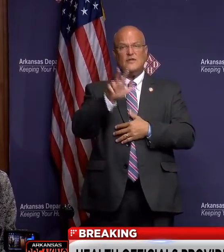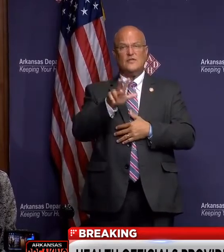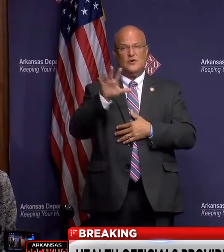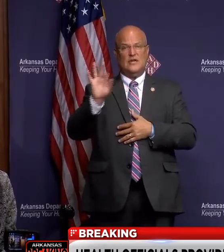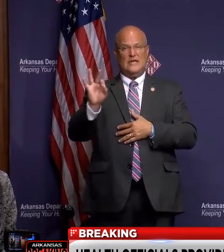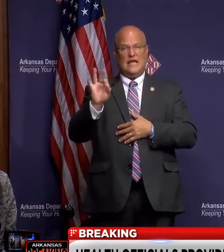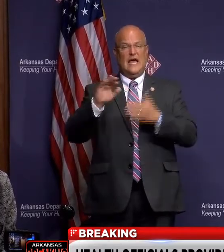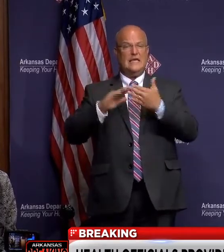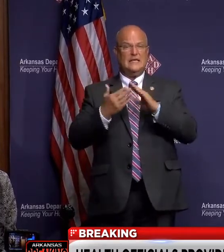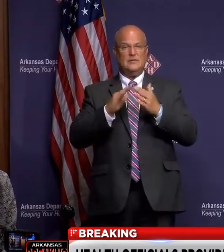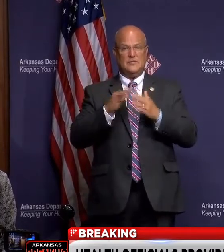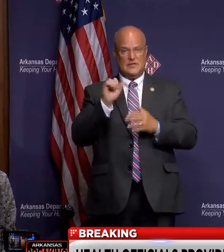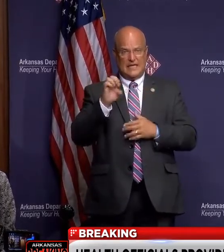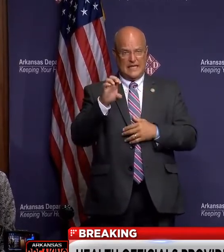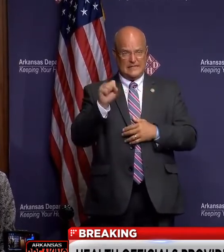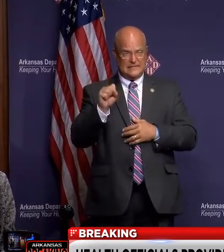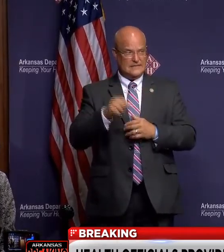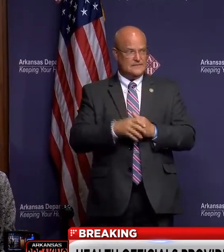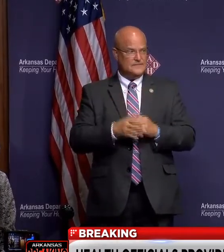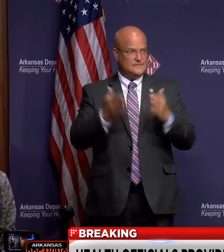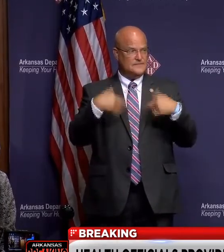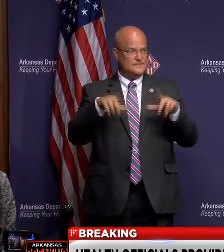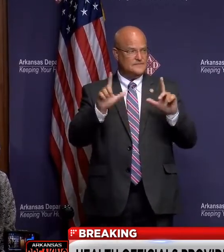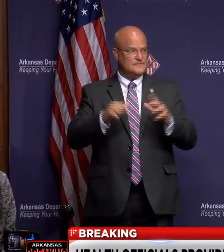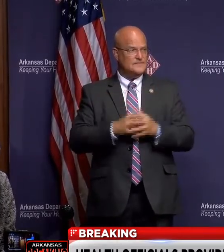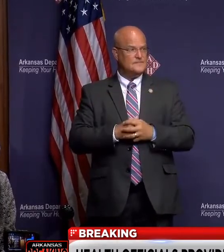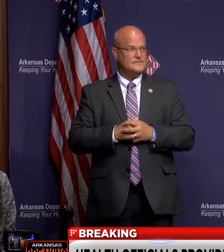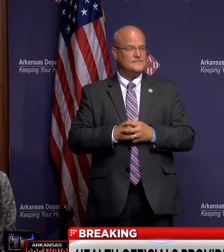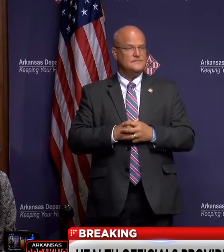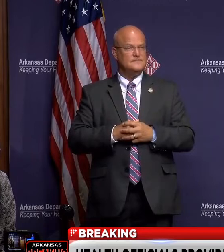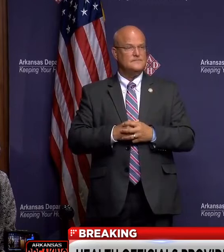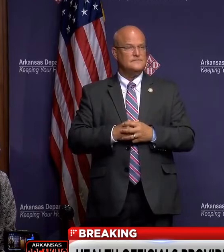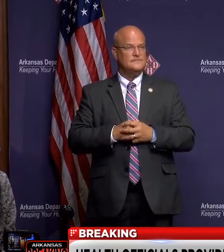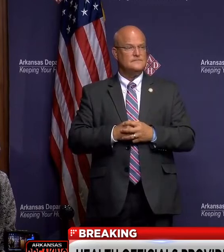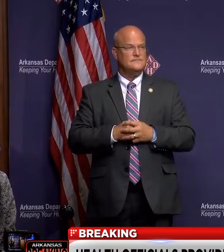6,339 community cases. Next slide, please.